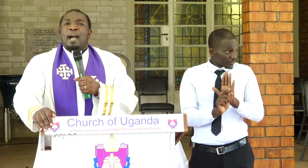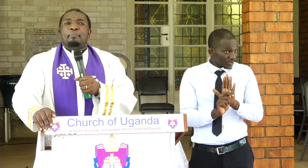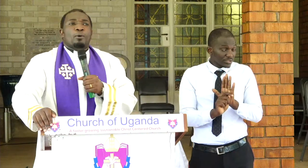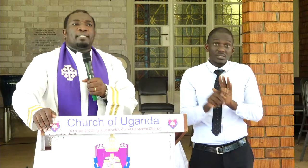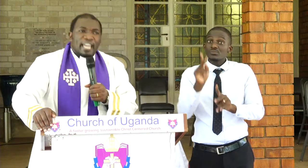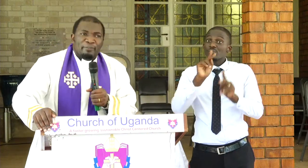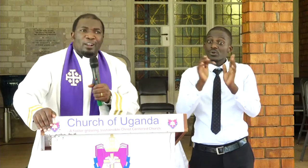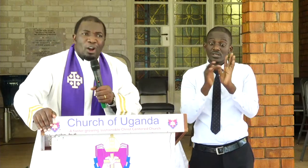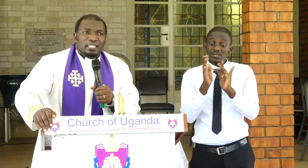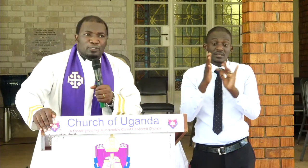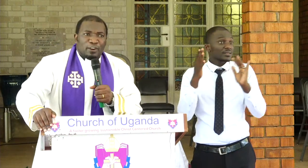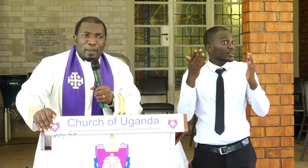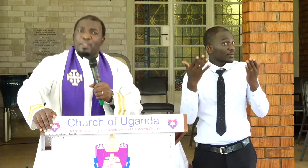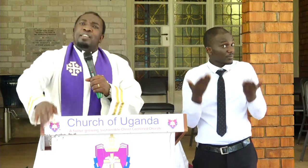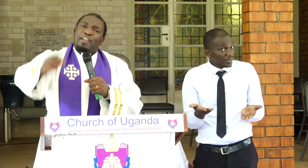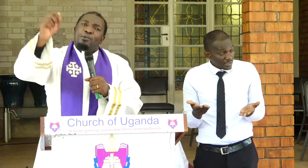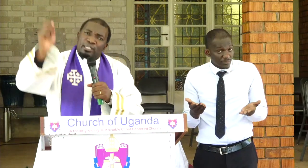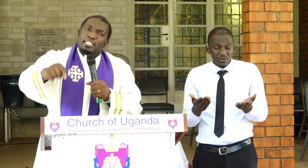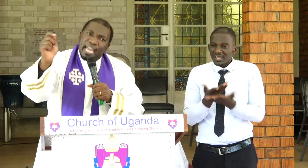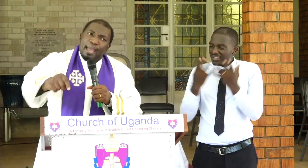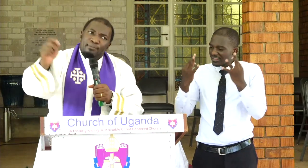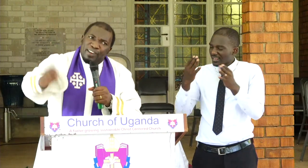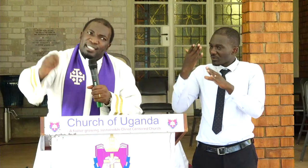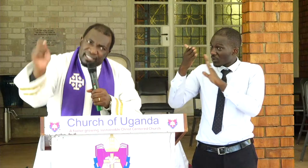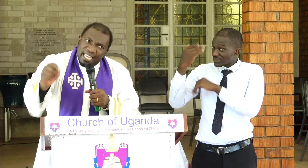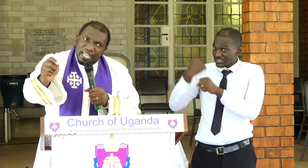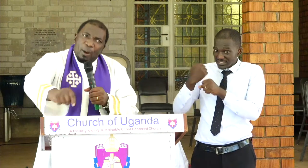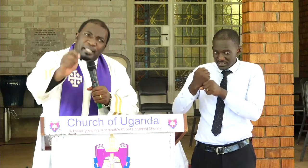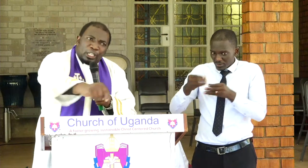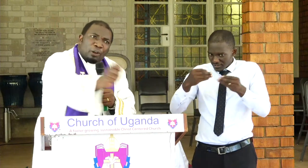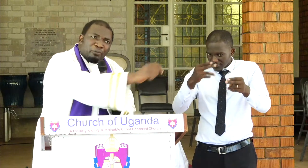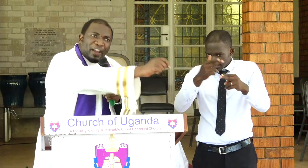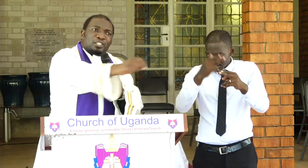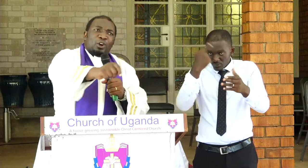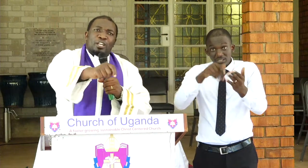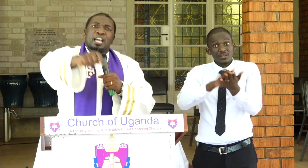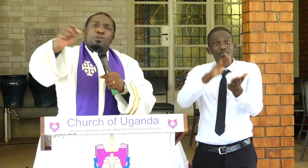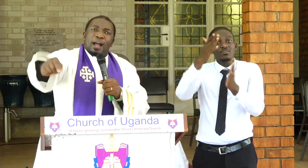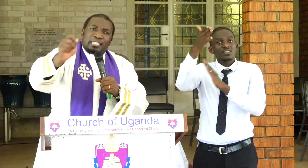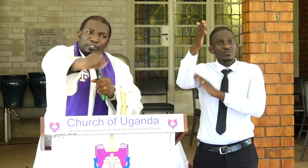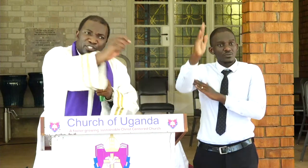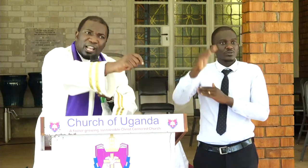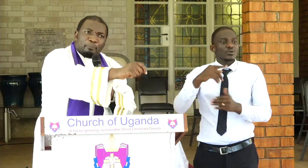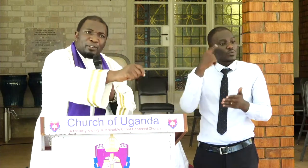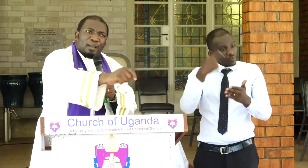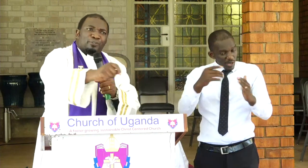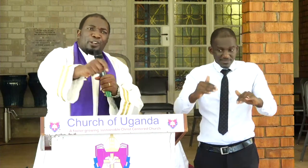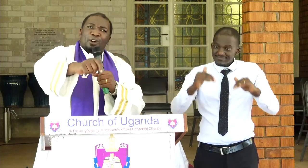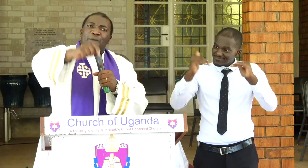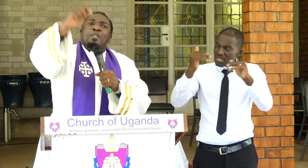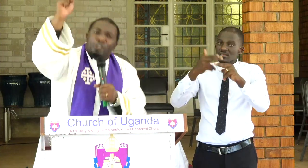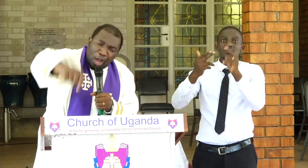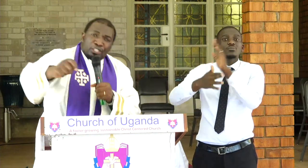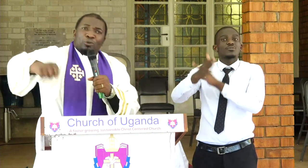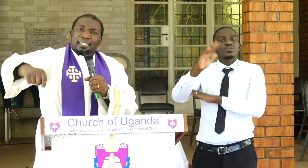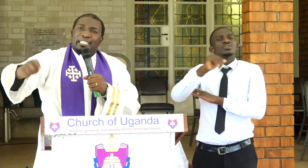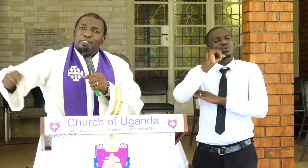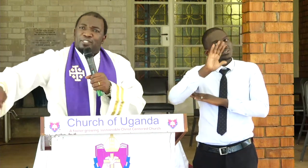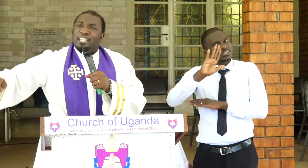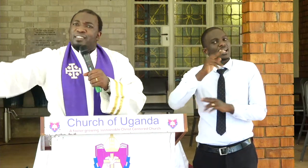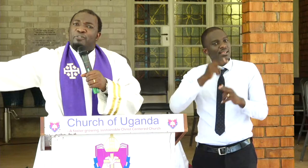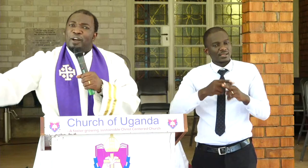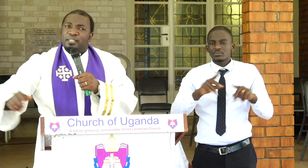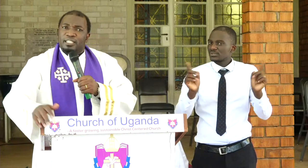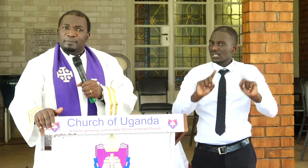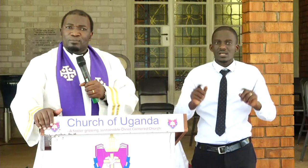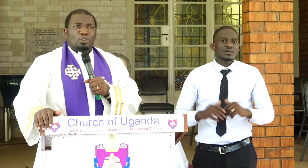in the Bible, whatever God did for them, they would name that thing what glorifies God, what lifts up the name of the Lord, not what lifts